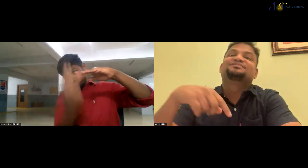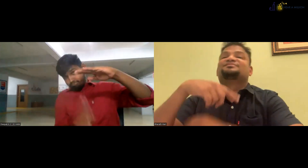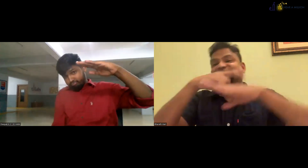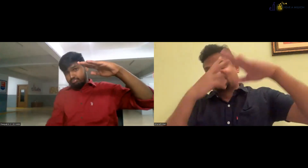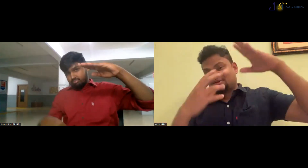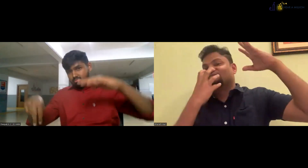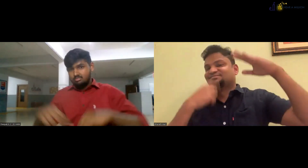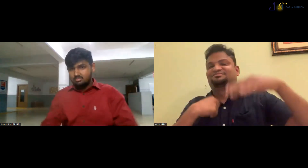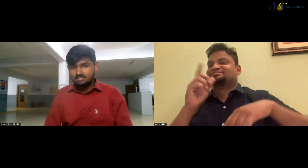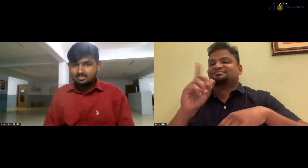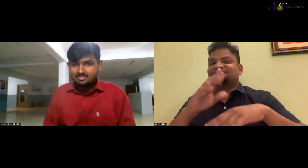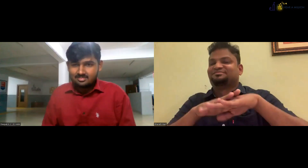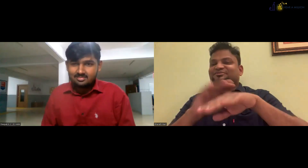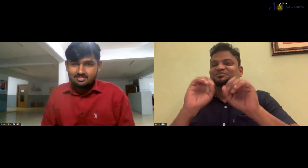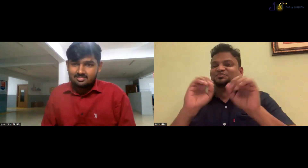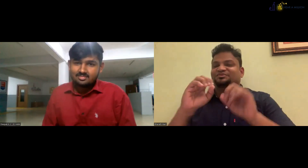scuba,